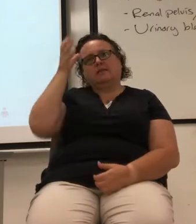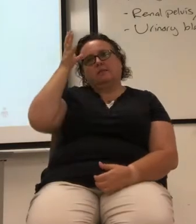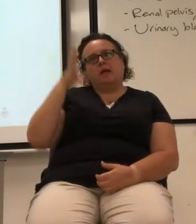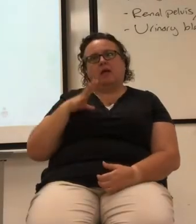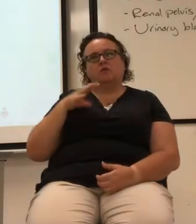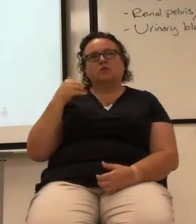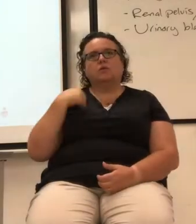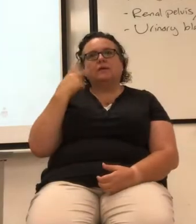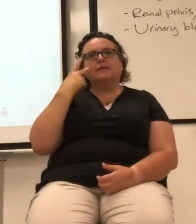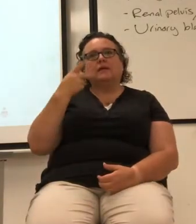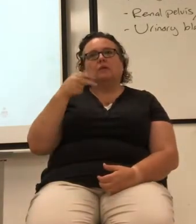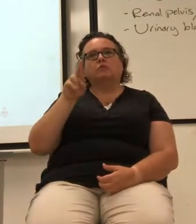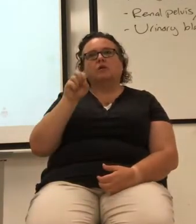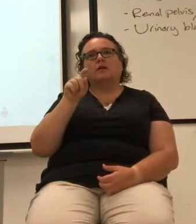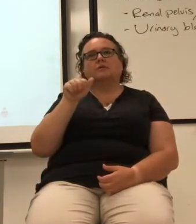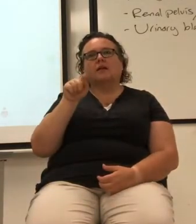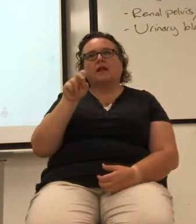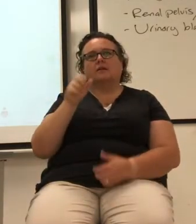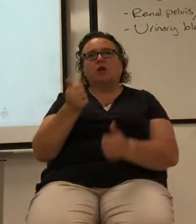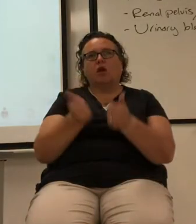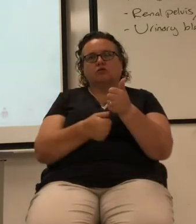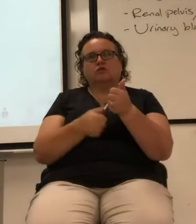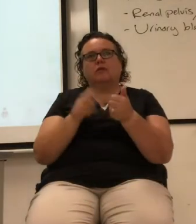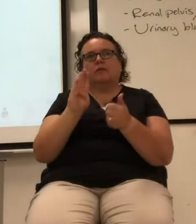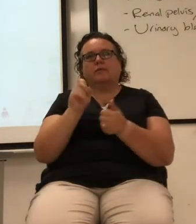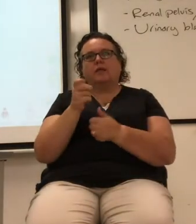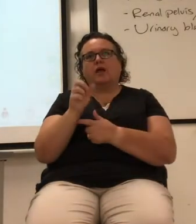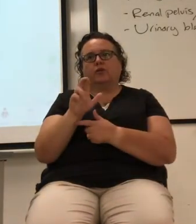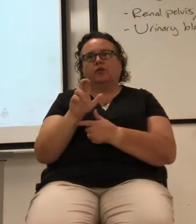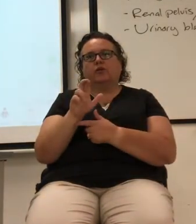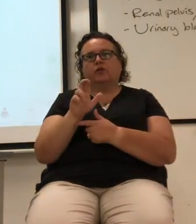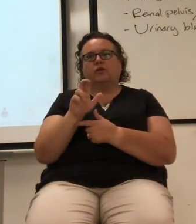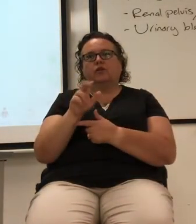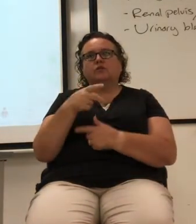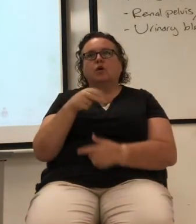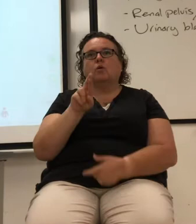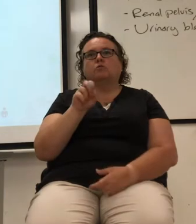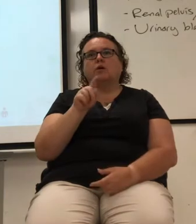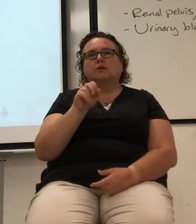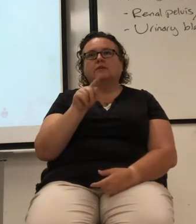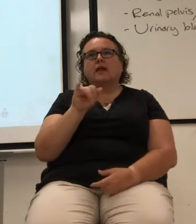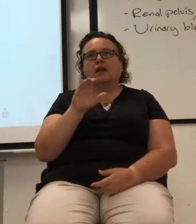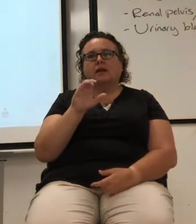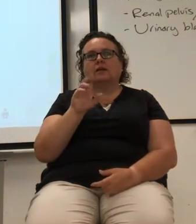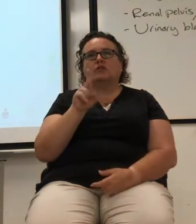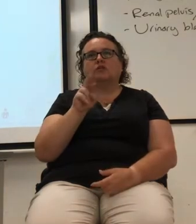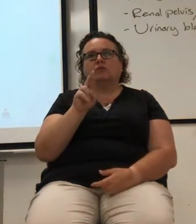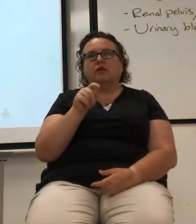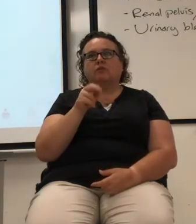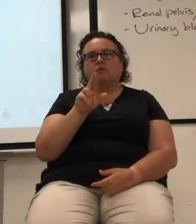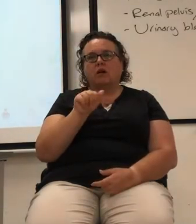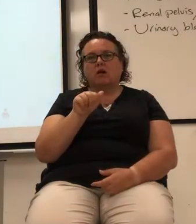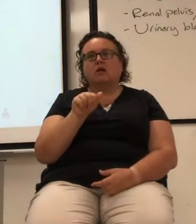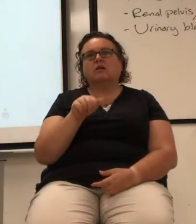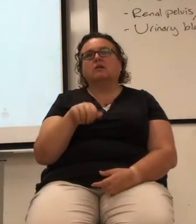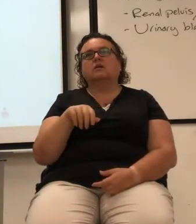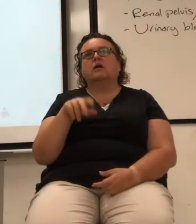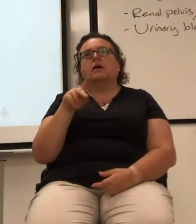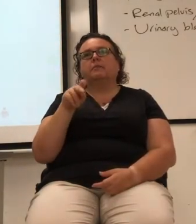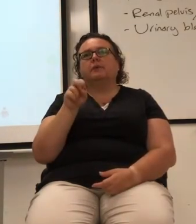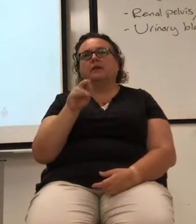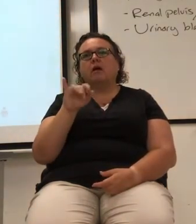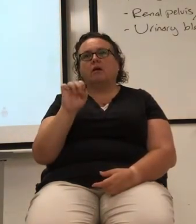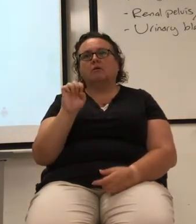right underneath the bladder. So prostatic urethra, the membranous urethra, the penile urethra. It was the